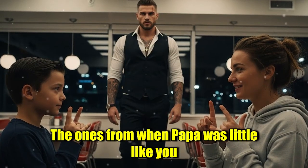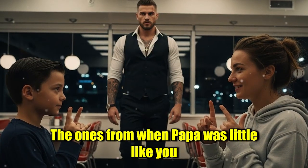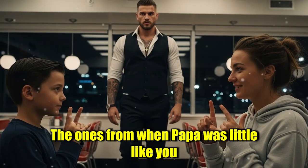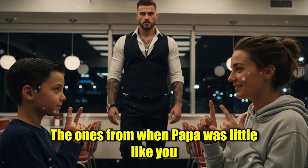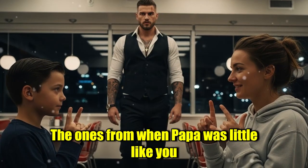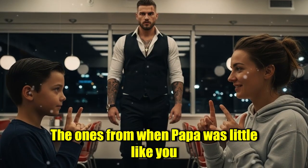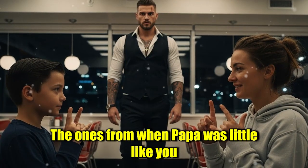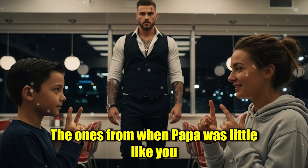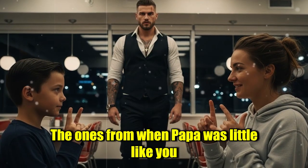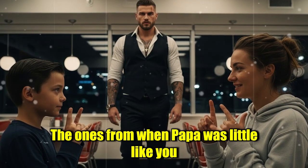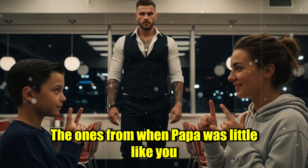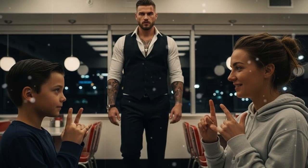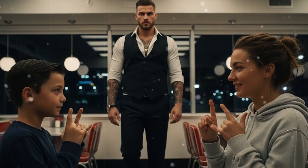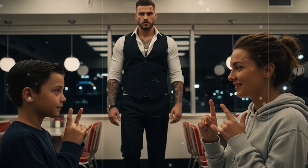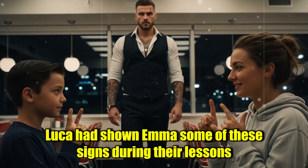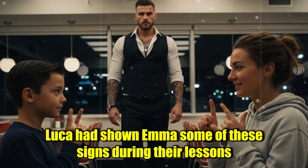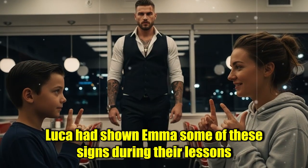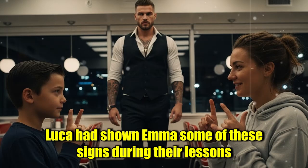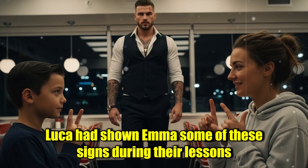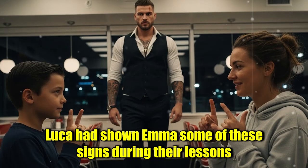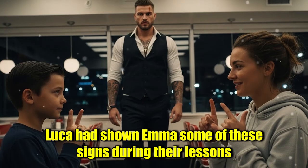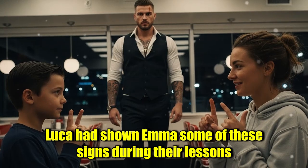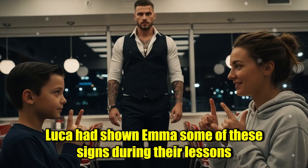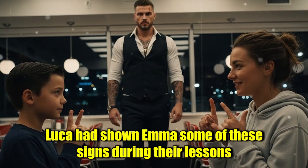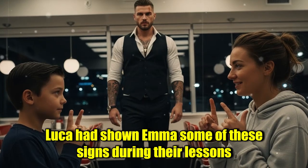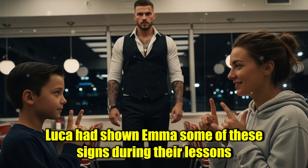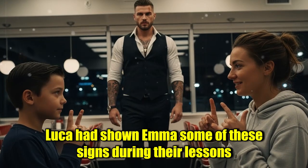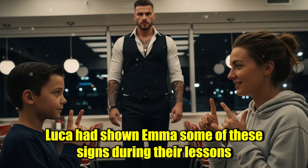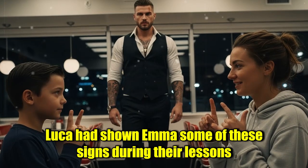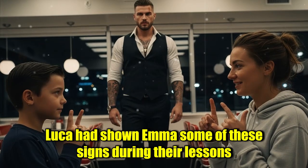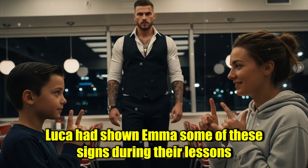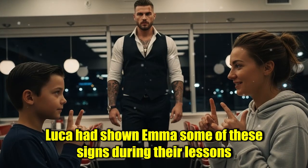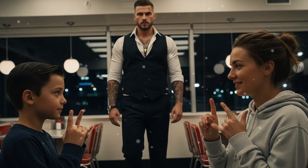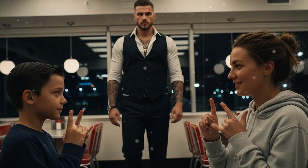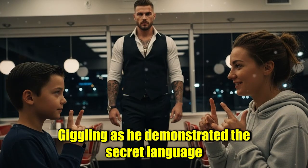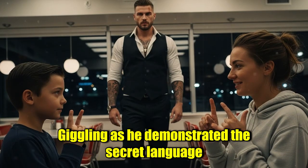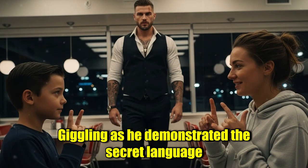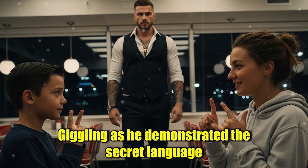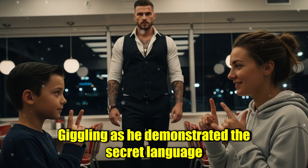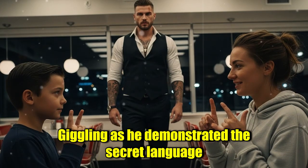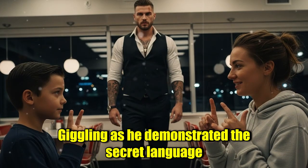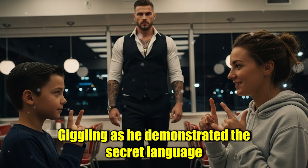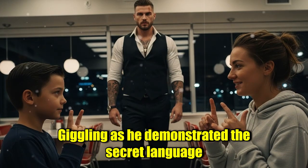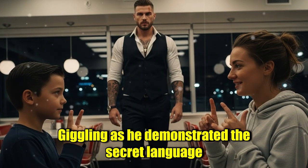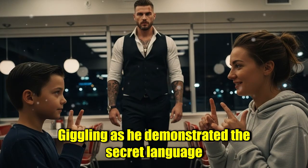ones from when Papa was little like you. Luca had shown Emma some of these signs during their lessons, giggling as he demonstrated this